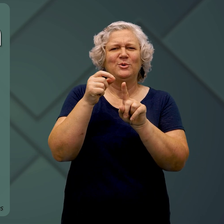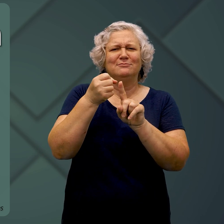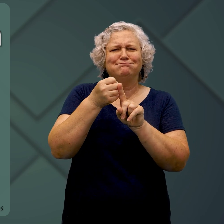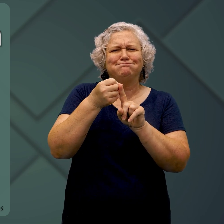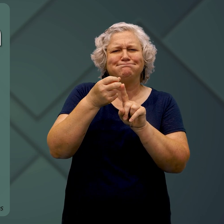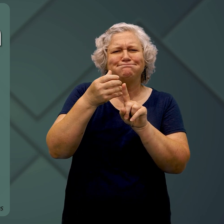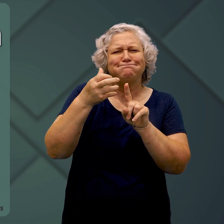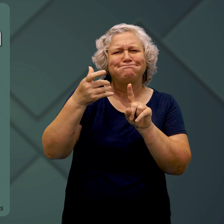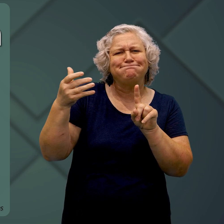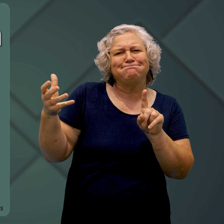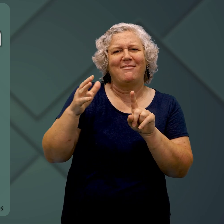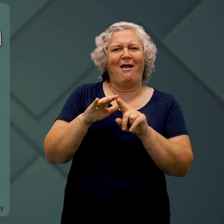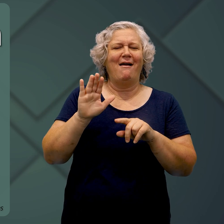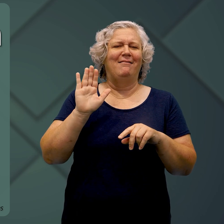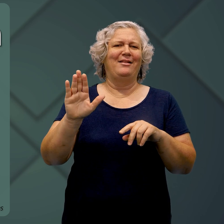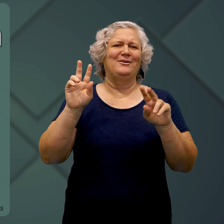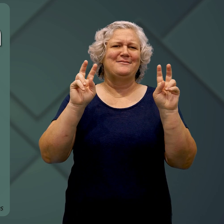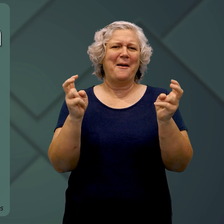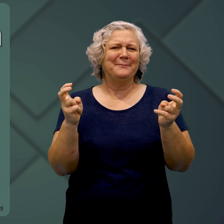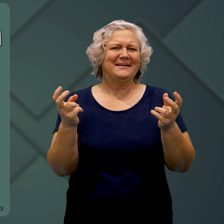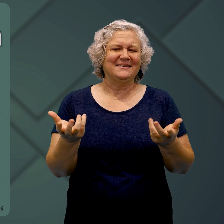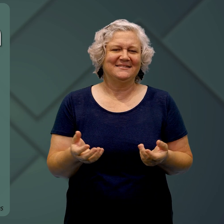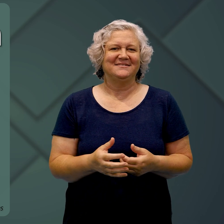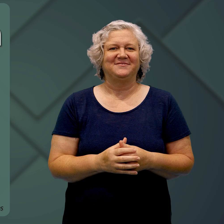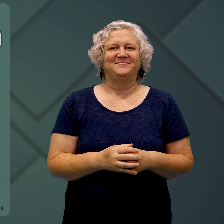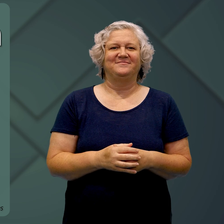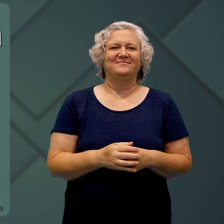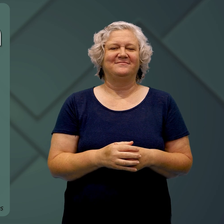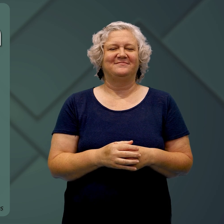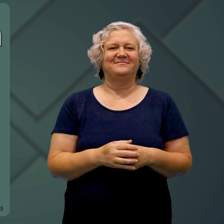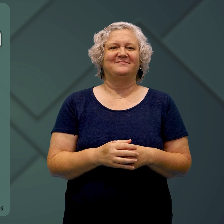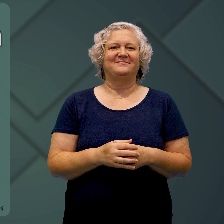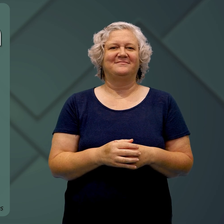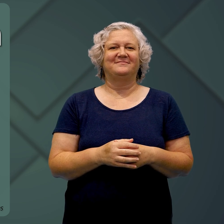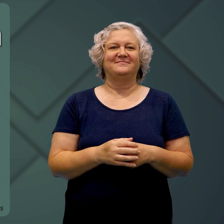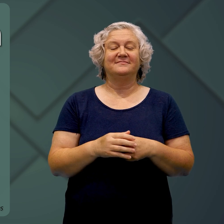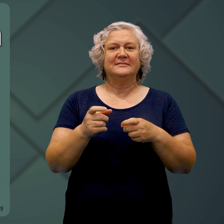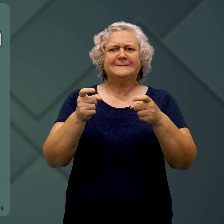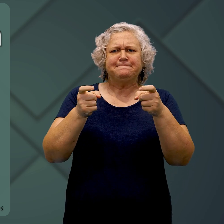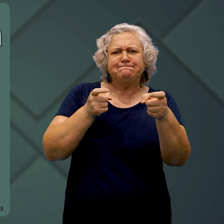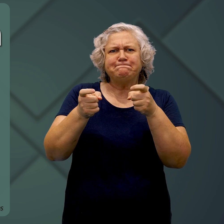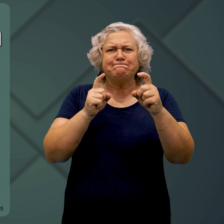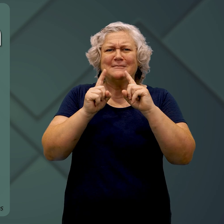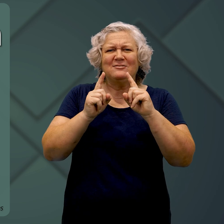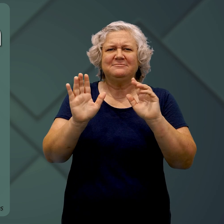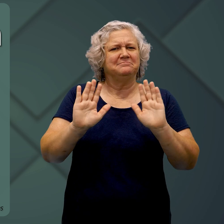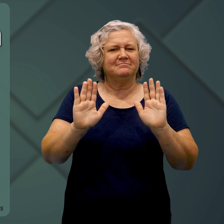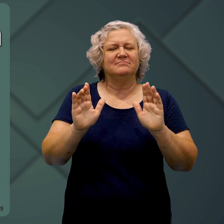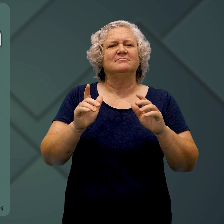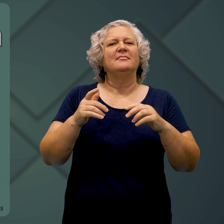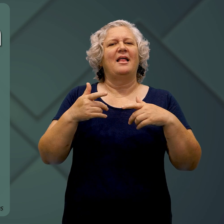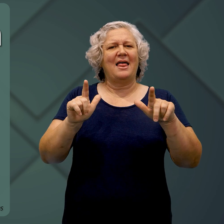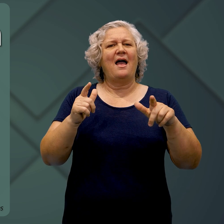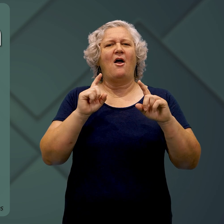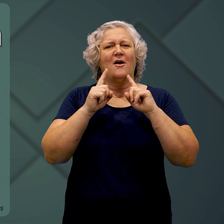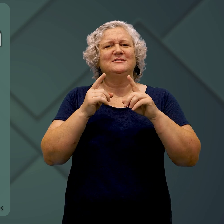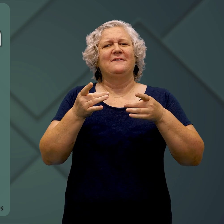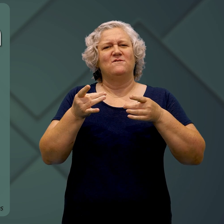and time to really expand on their topics. It's not about managing or controlling the conversation, but about letting